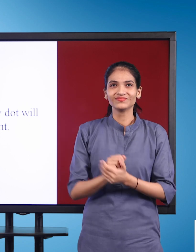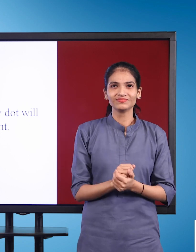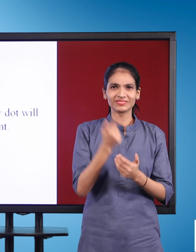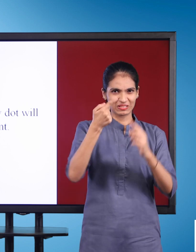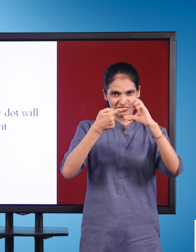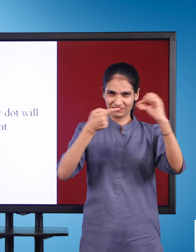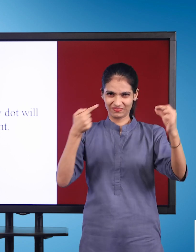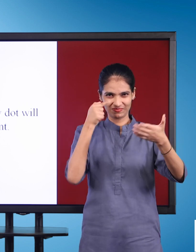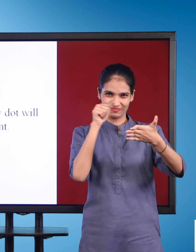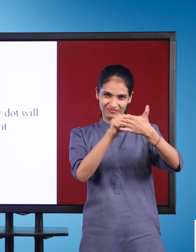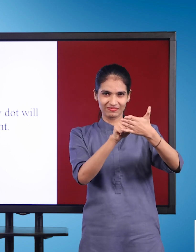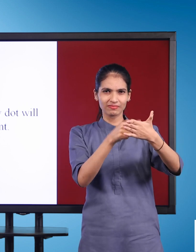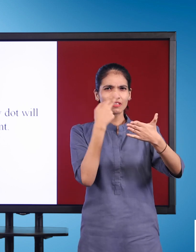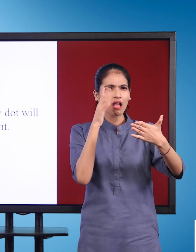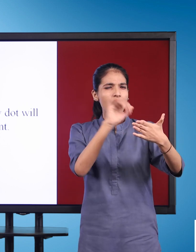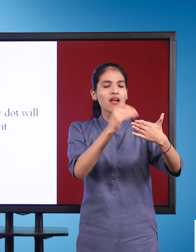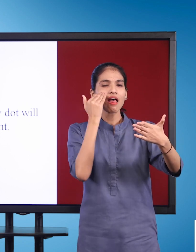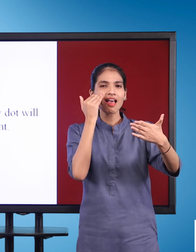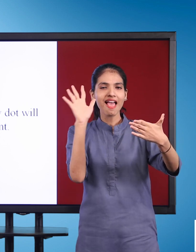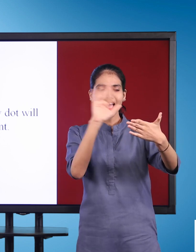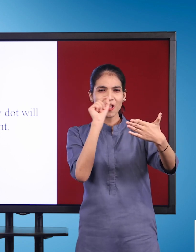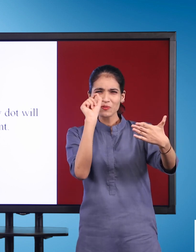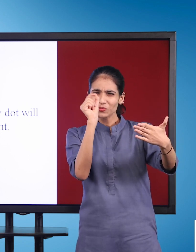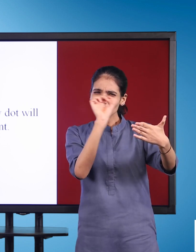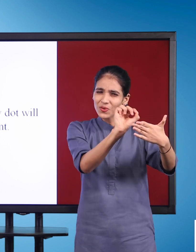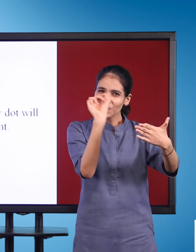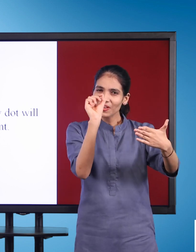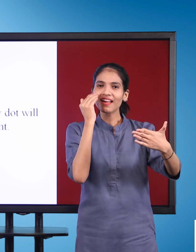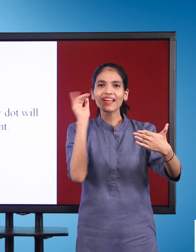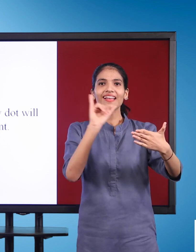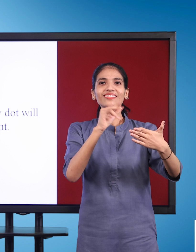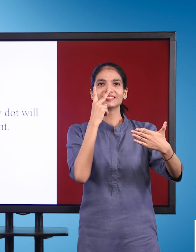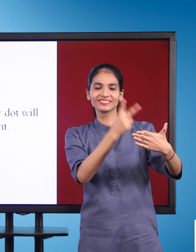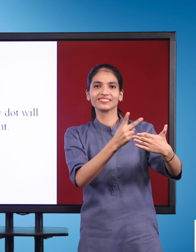This almost invisible tiny dot will give you an idea of a point.